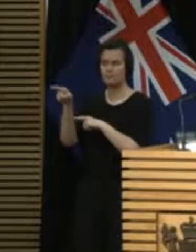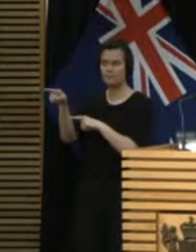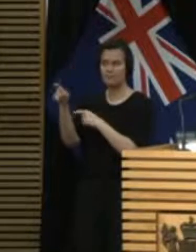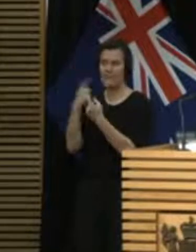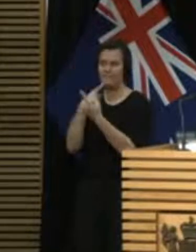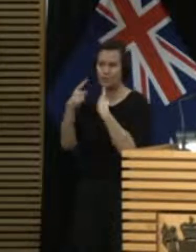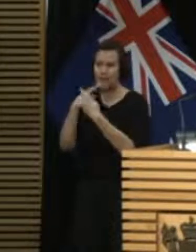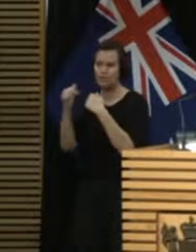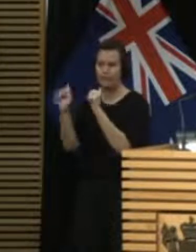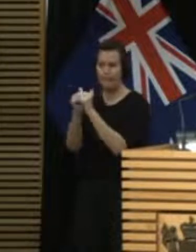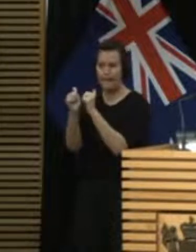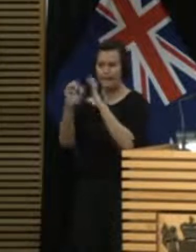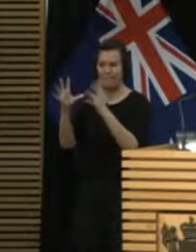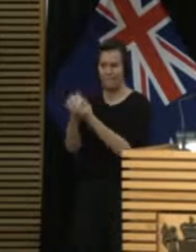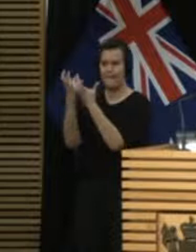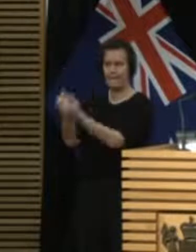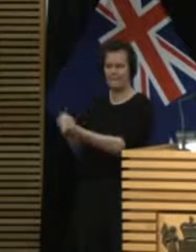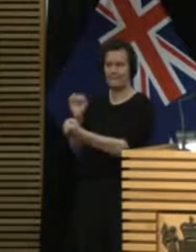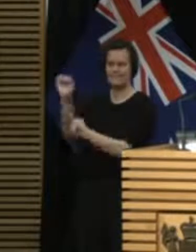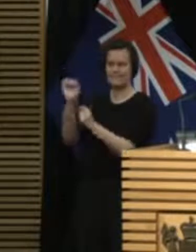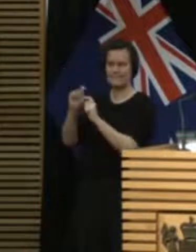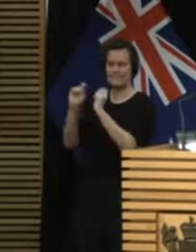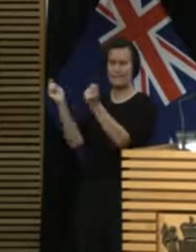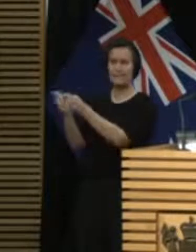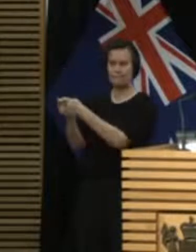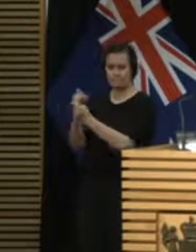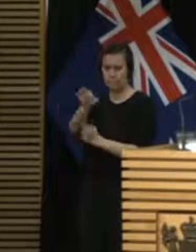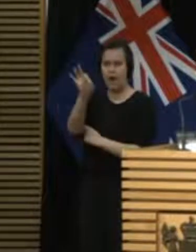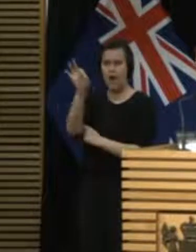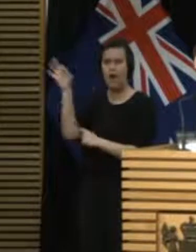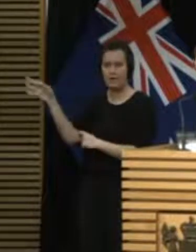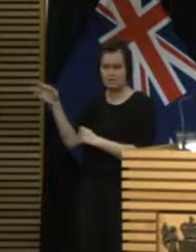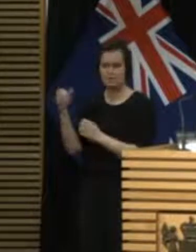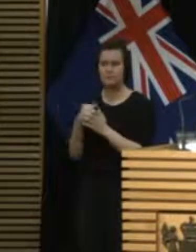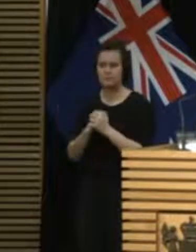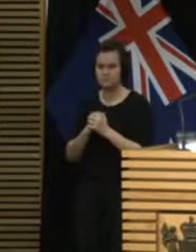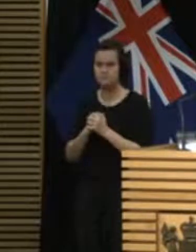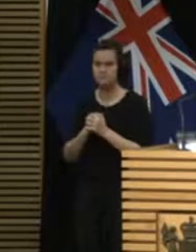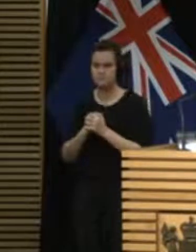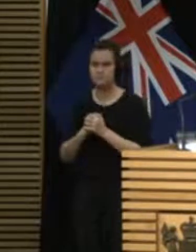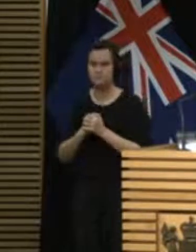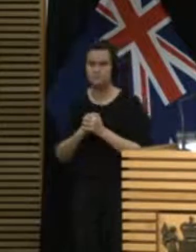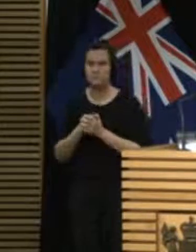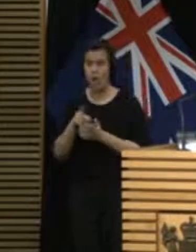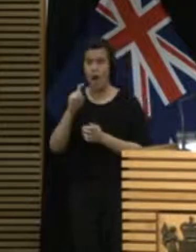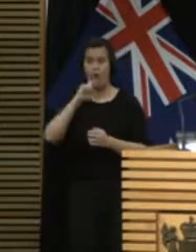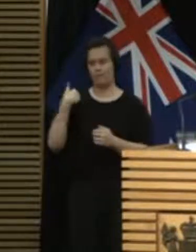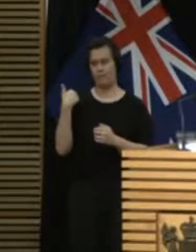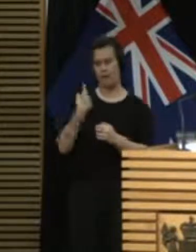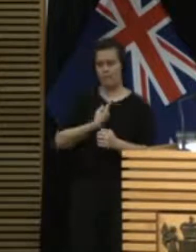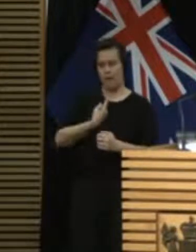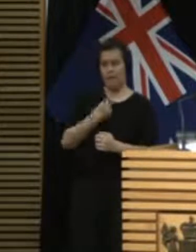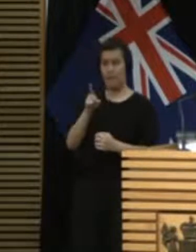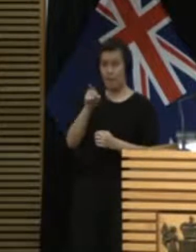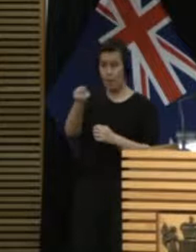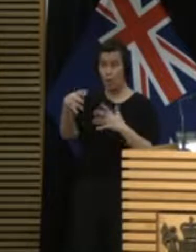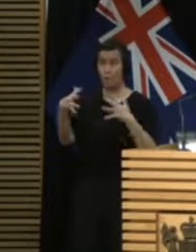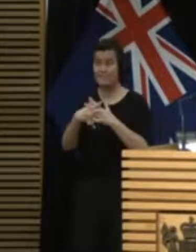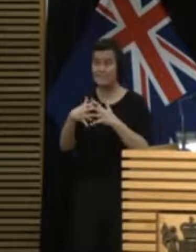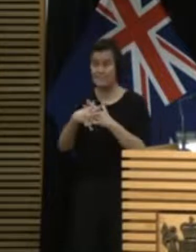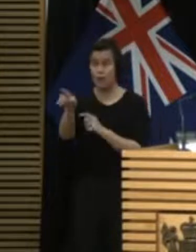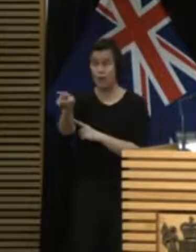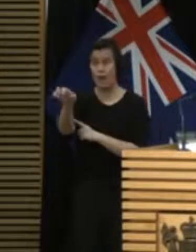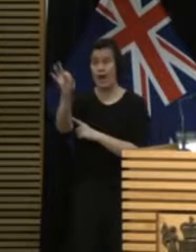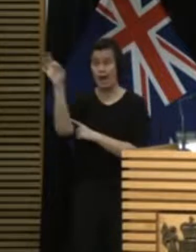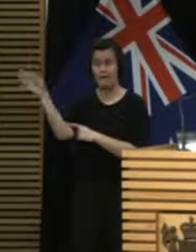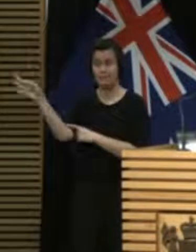through his team. So I'll remind myself before my next stand-up, but maybe you want to ask him on Wednesday as well.